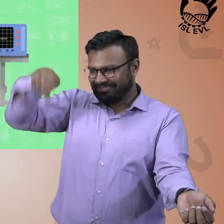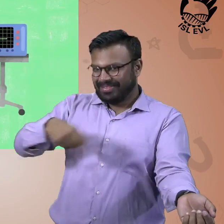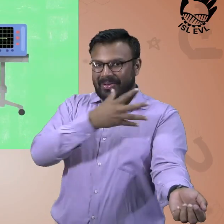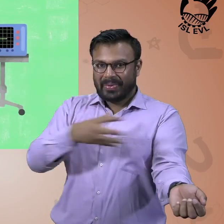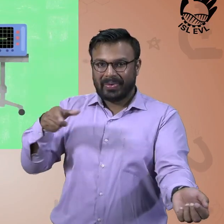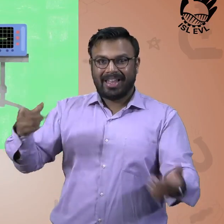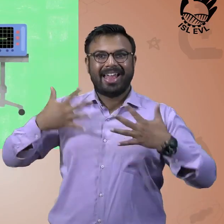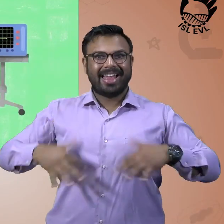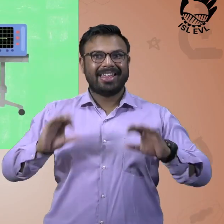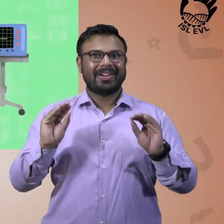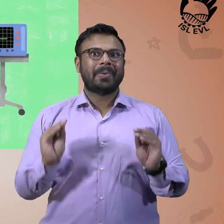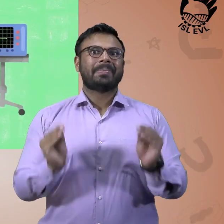life-saving.